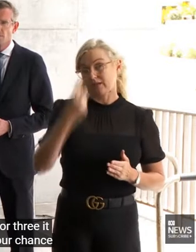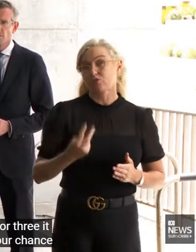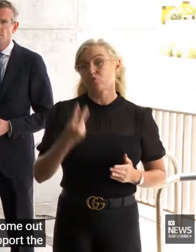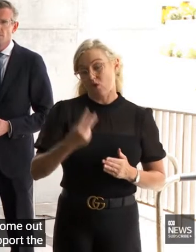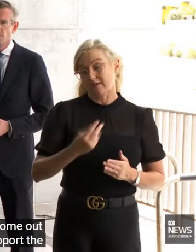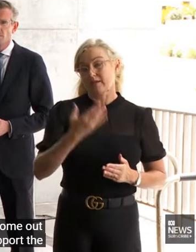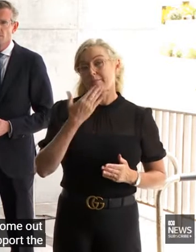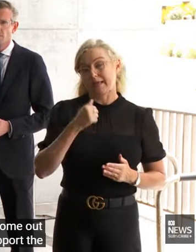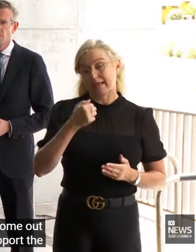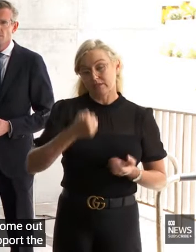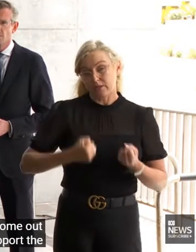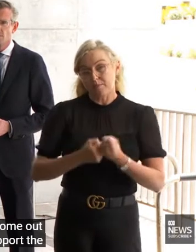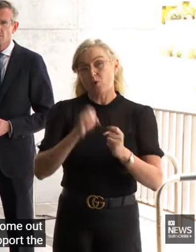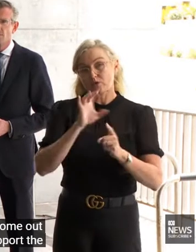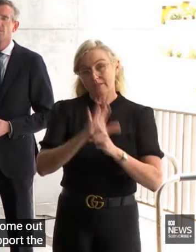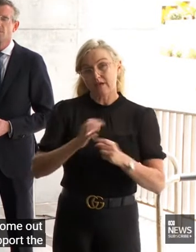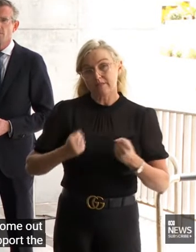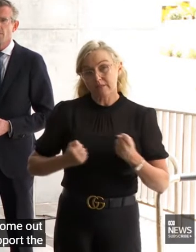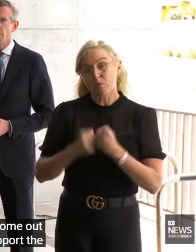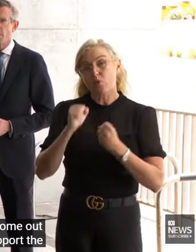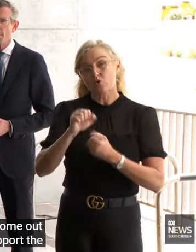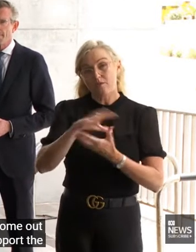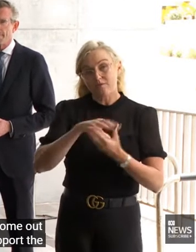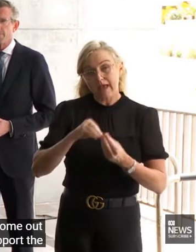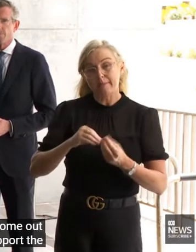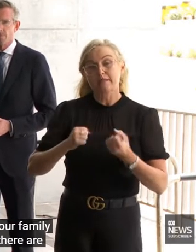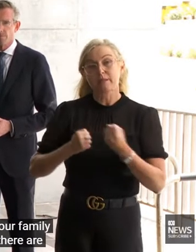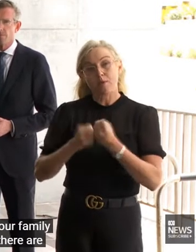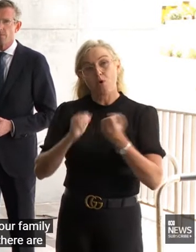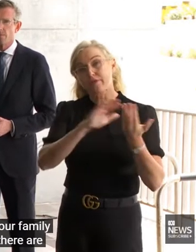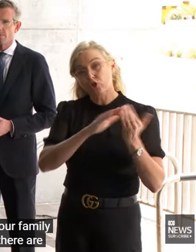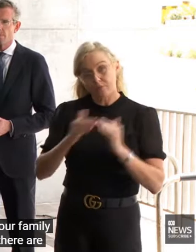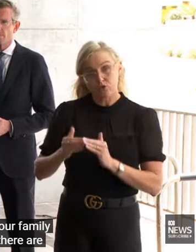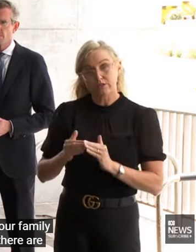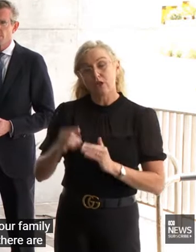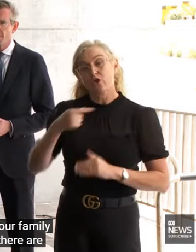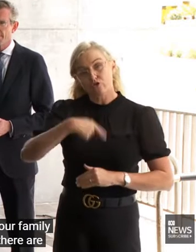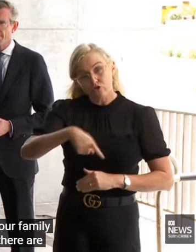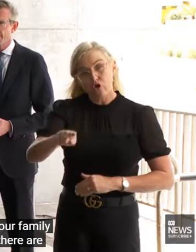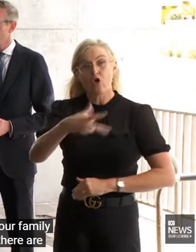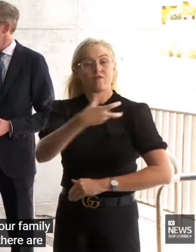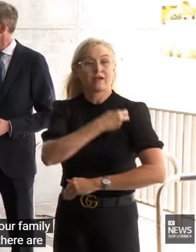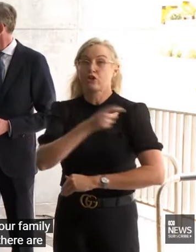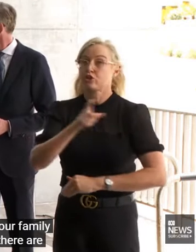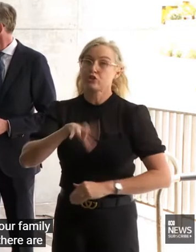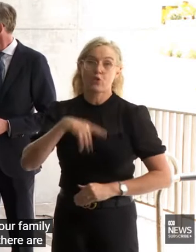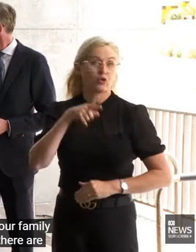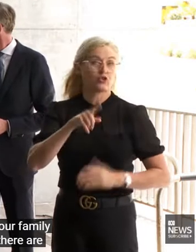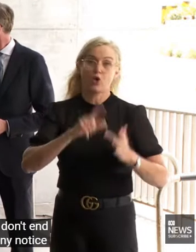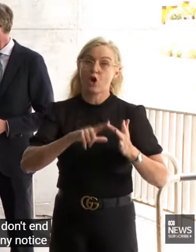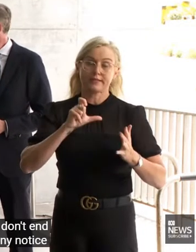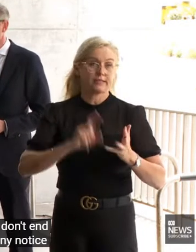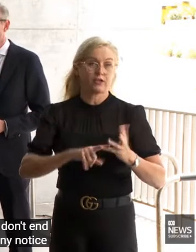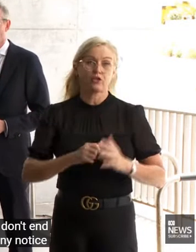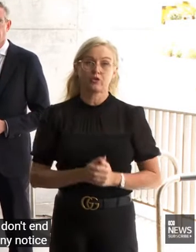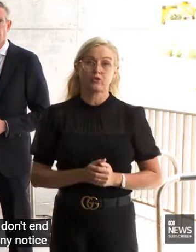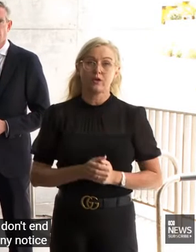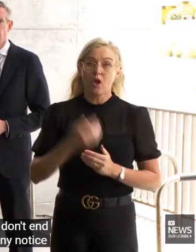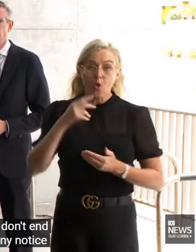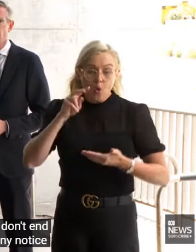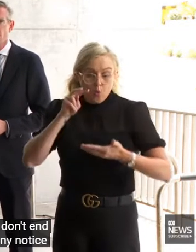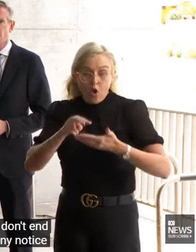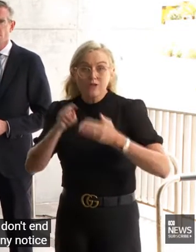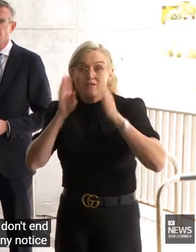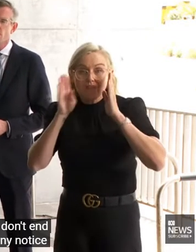yourself, support the community, support your family, and get vaccinated. There are opportunities to do it. Don't end up in ICU. Don't take any notice of the social